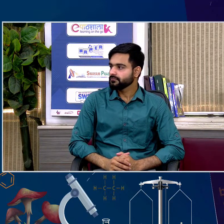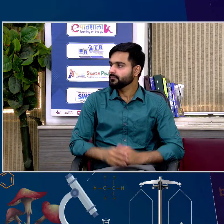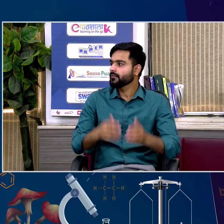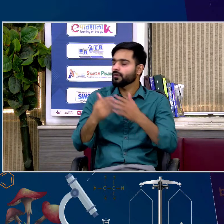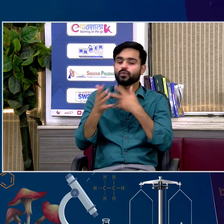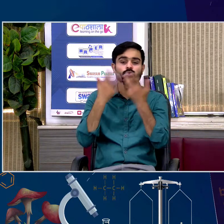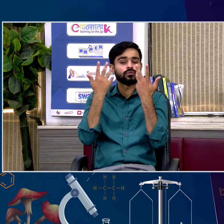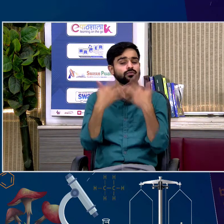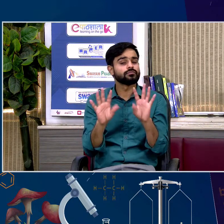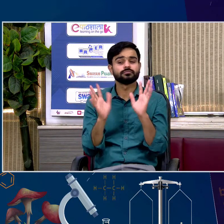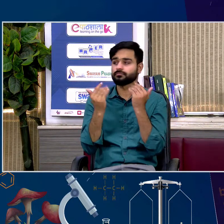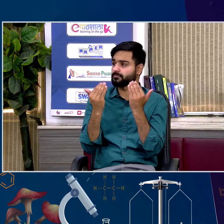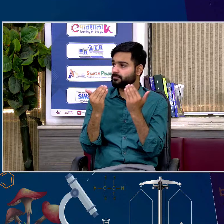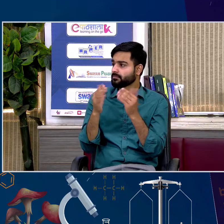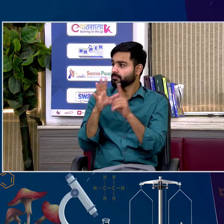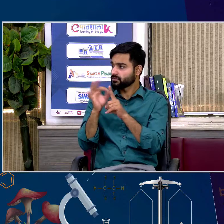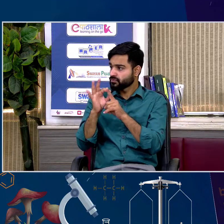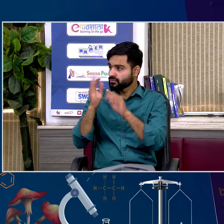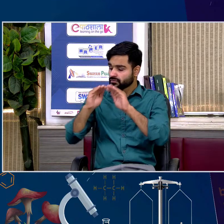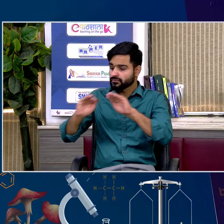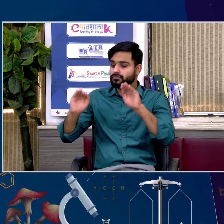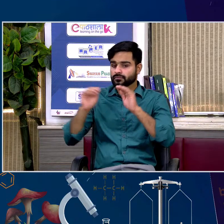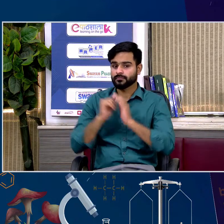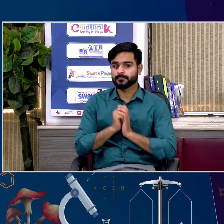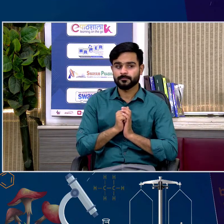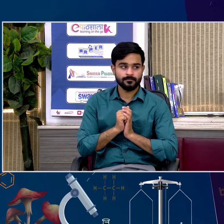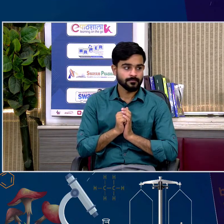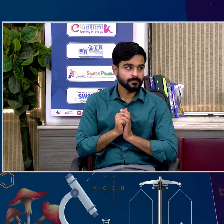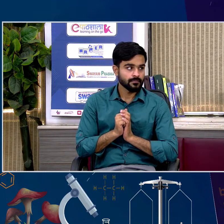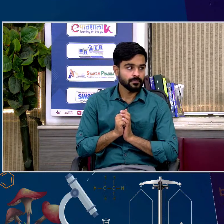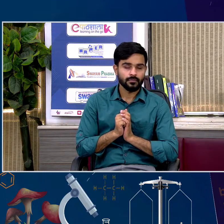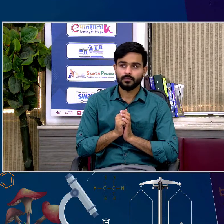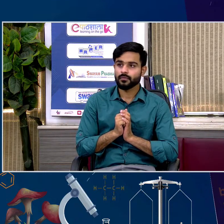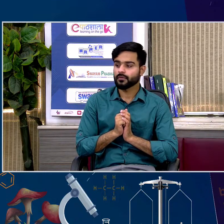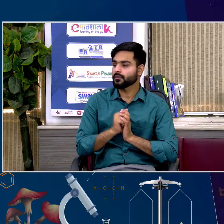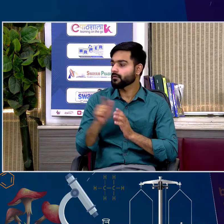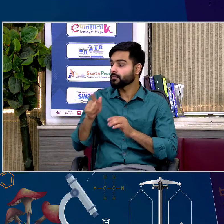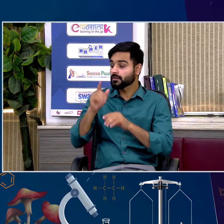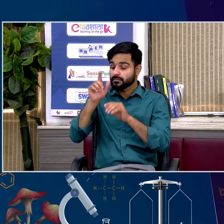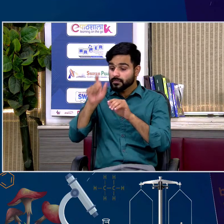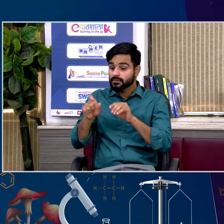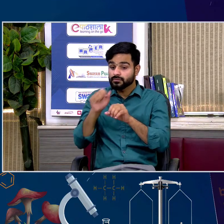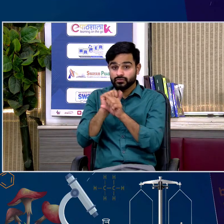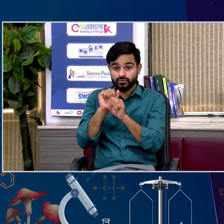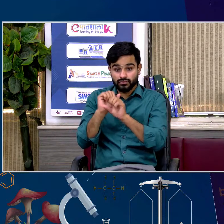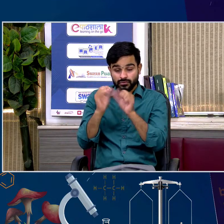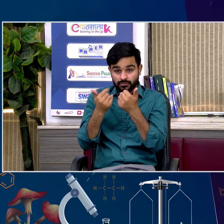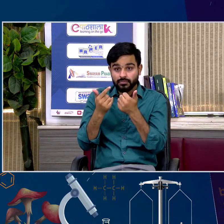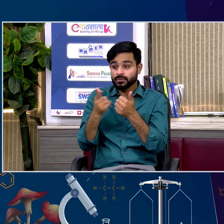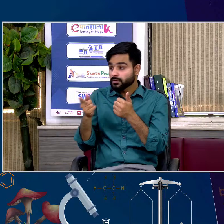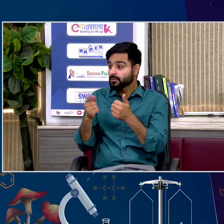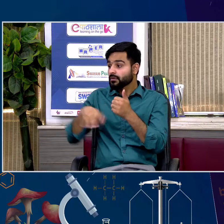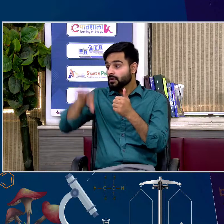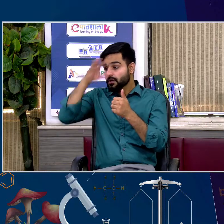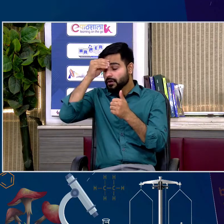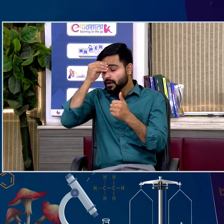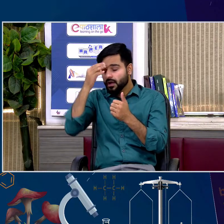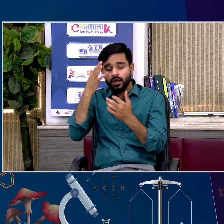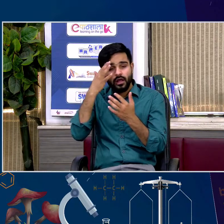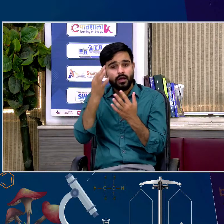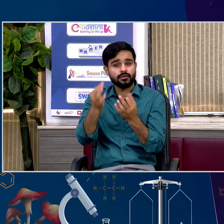wherever possible, use the child's interests. When you are able to use the child's interest, his learning will be